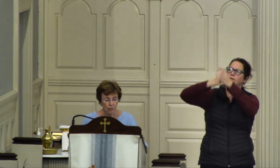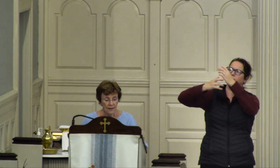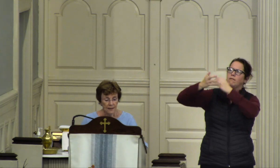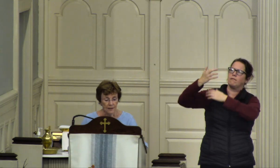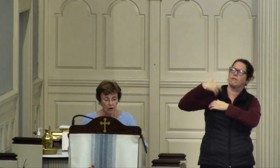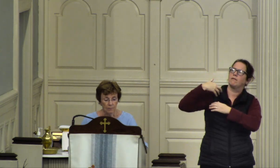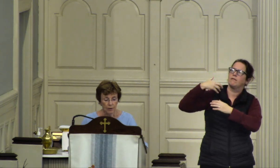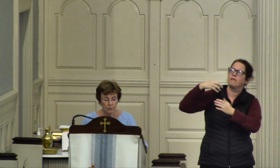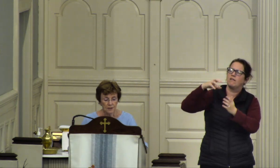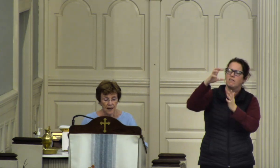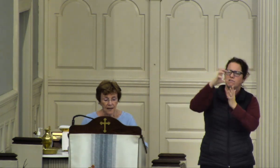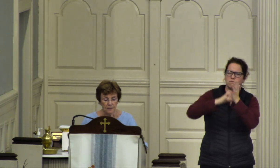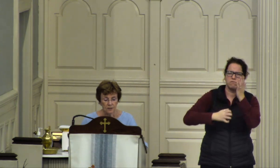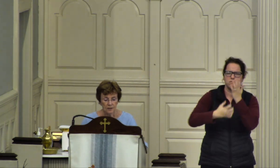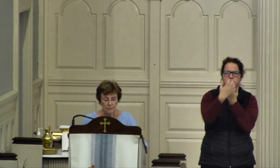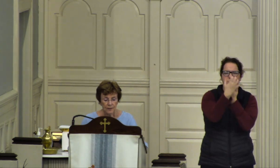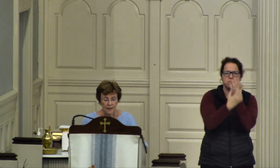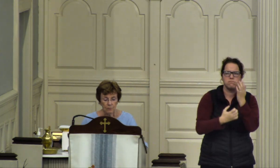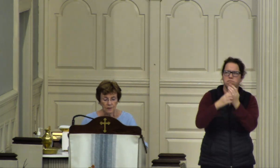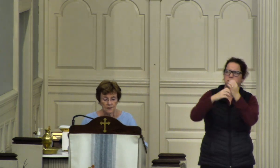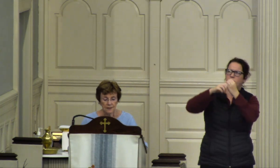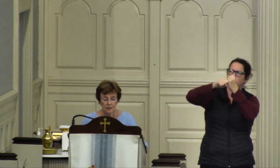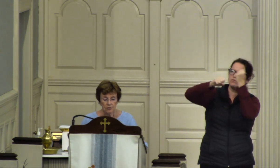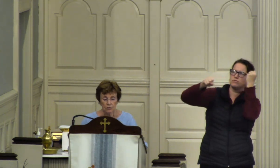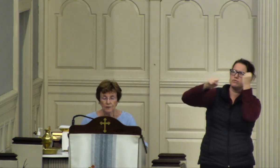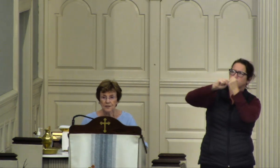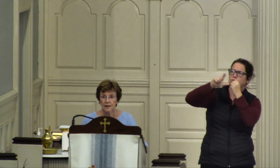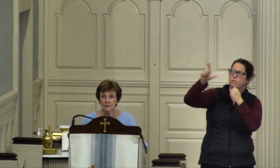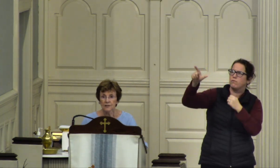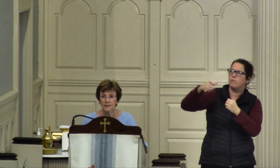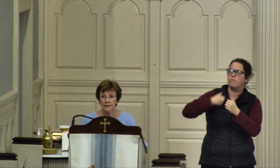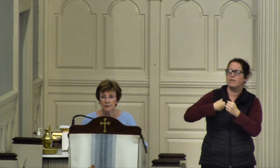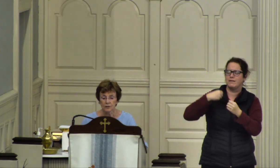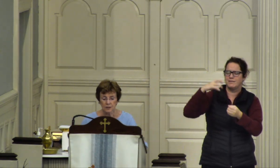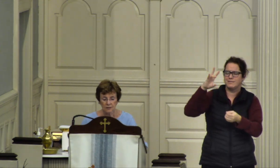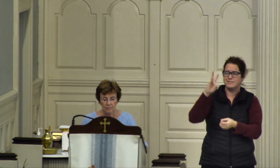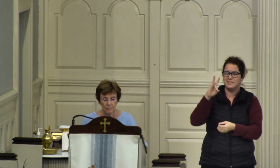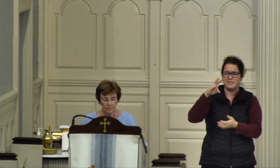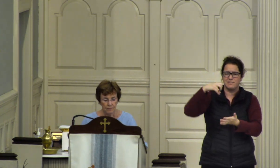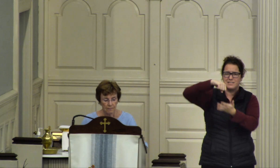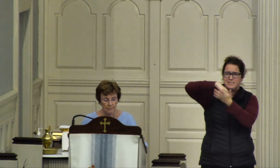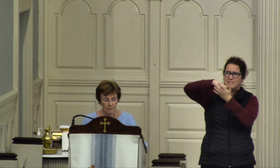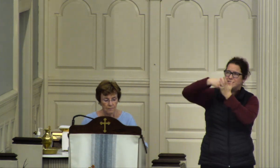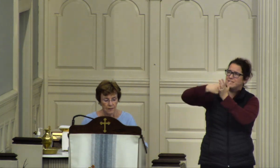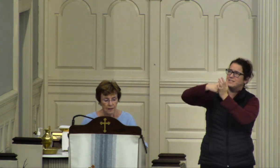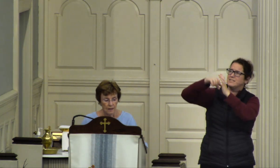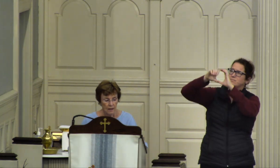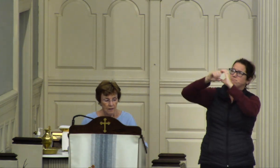It had writing on both sides and was sealed with seven seals.